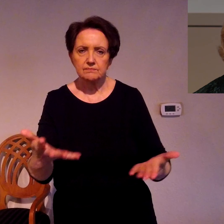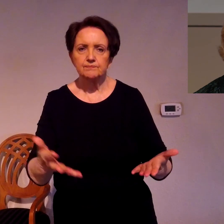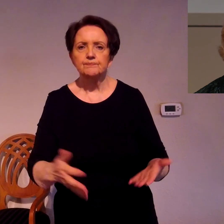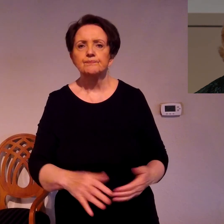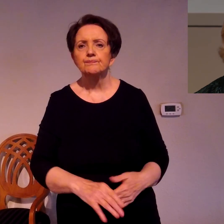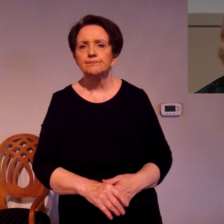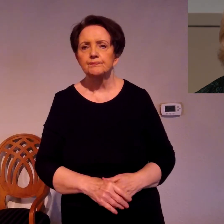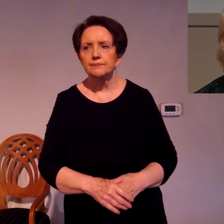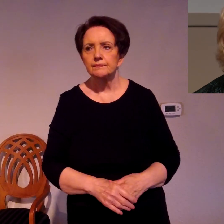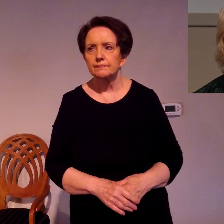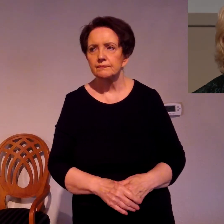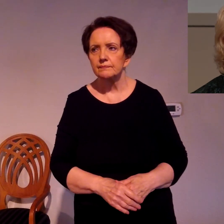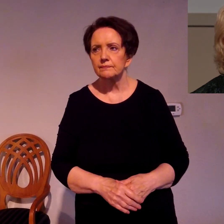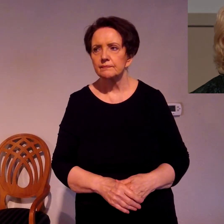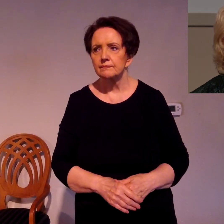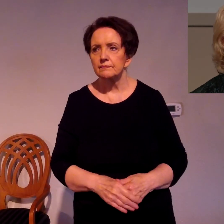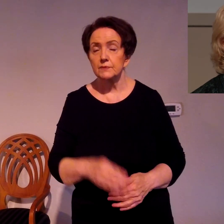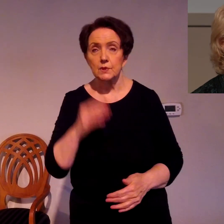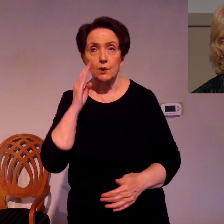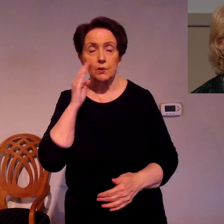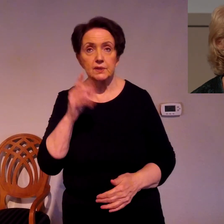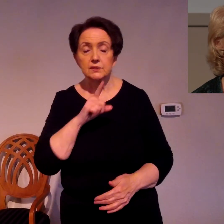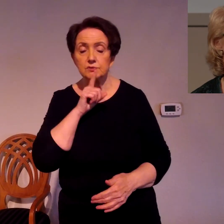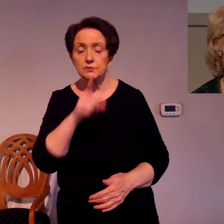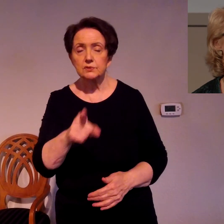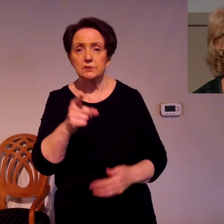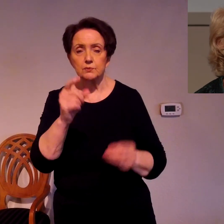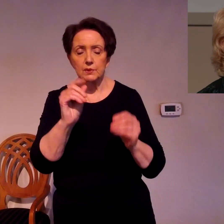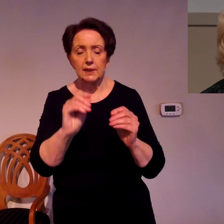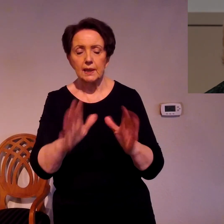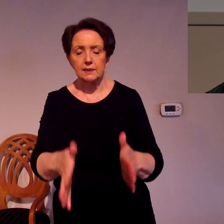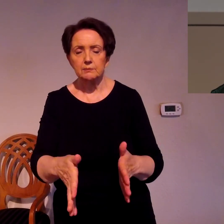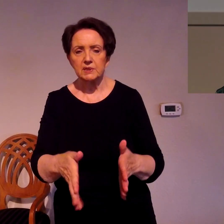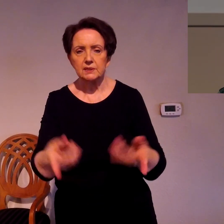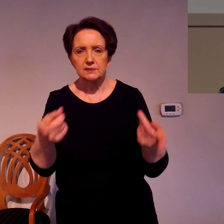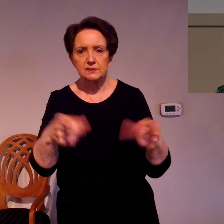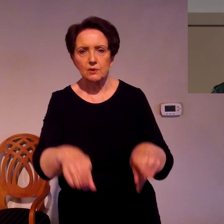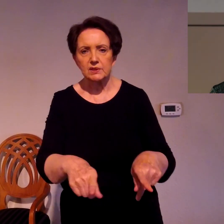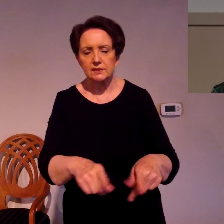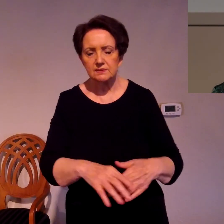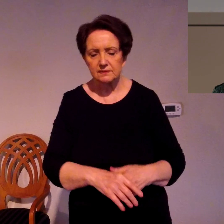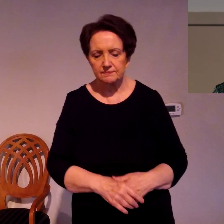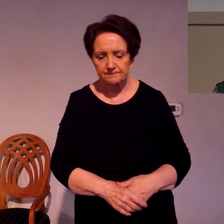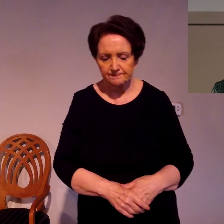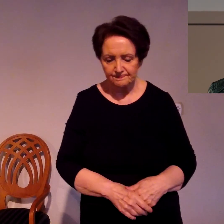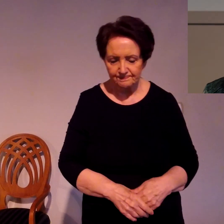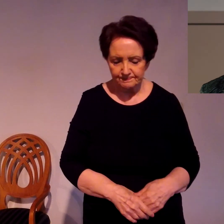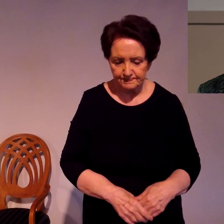Knowing it is so, we let it be, and so it is.